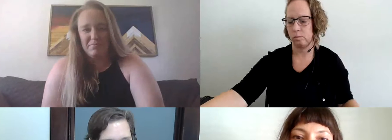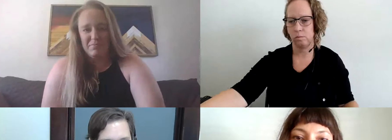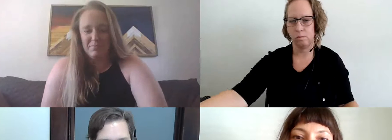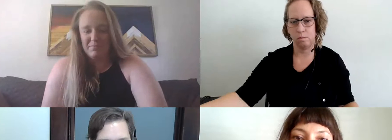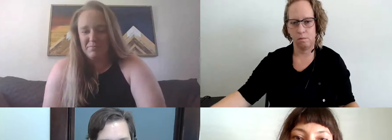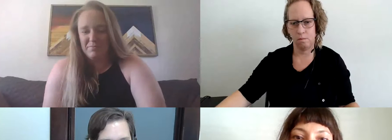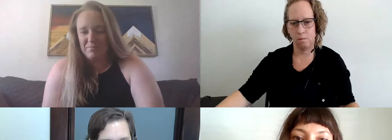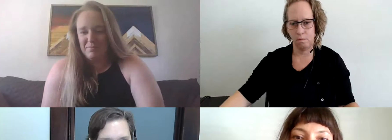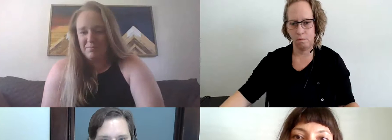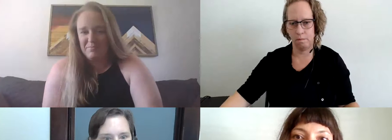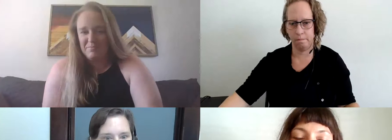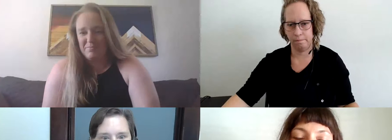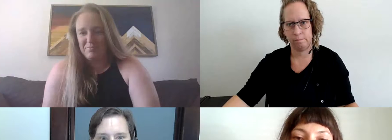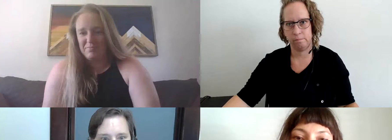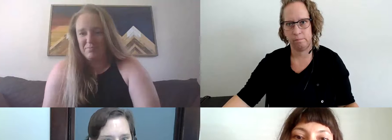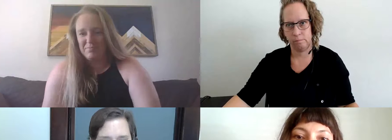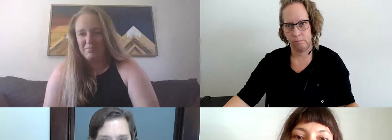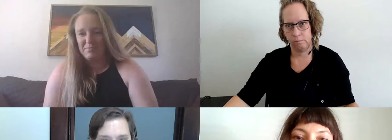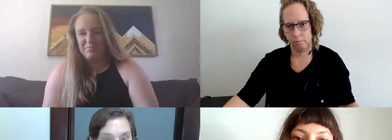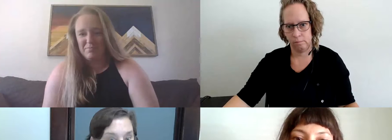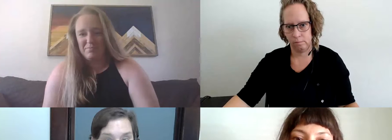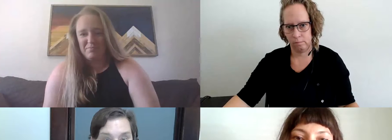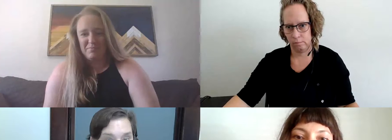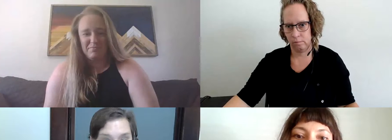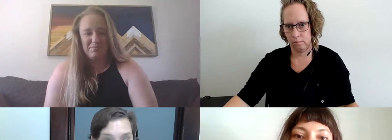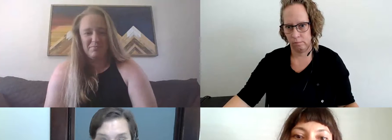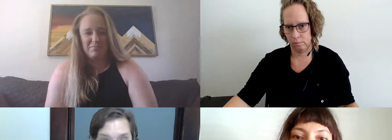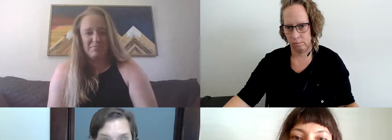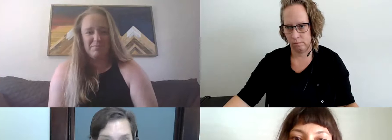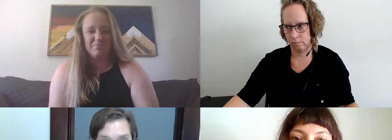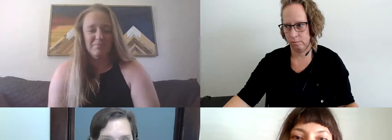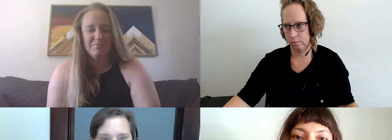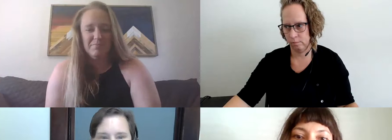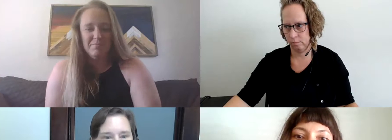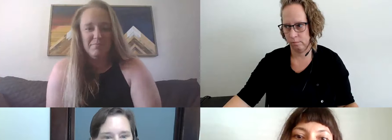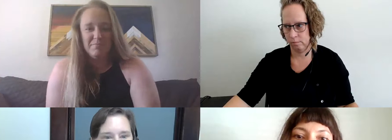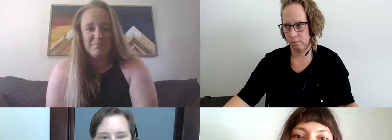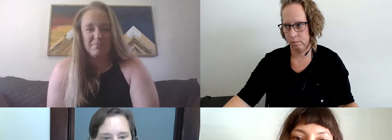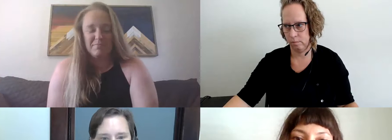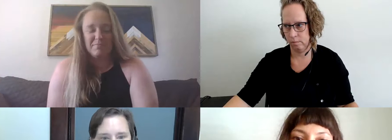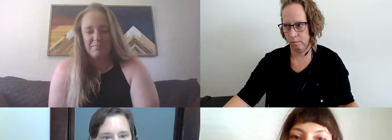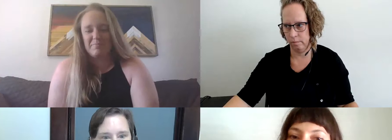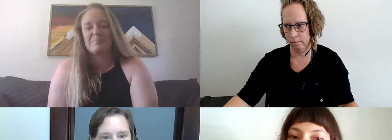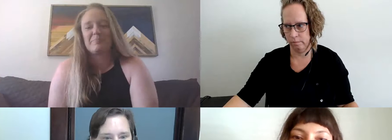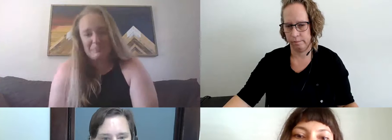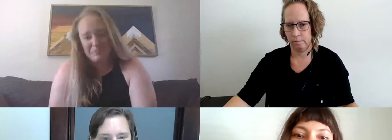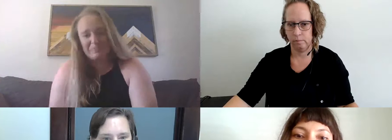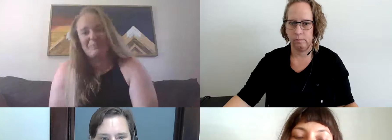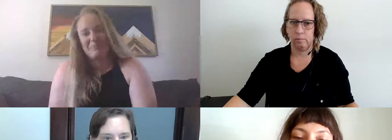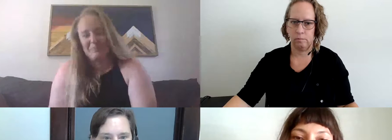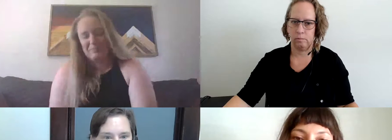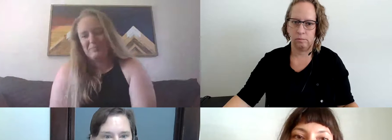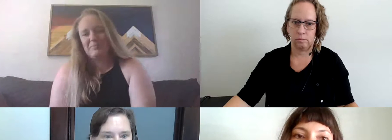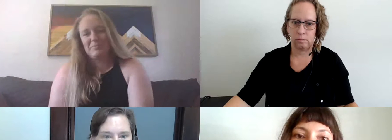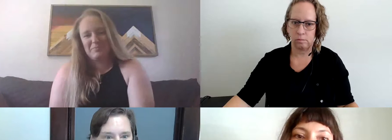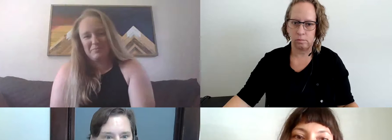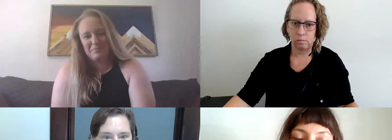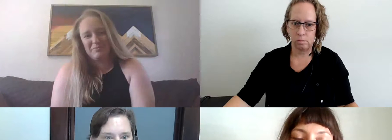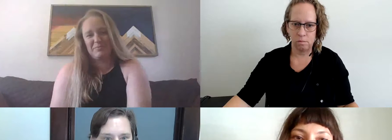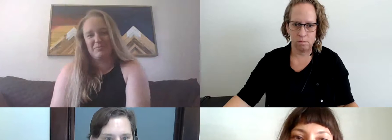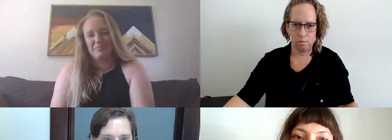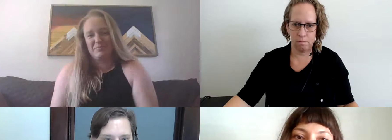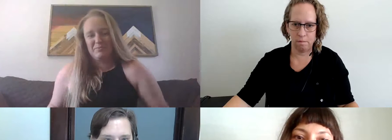meetings, trying to follow everyone and looking to see what's going on. You can't possibly read lips in a